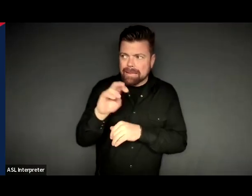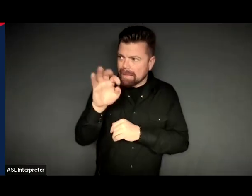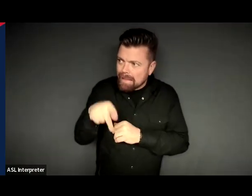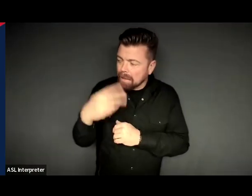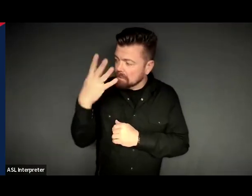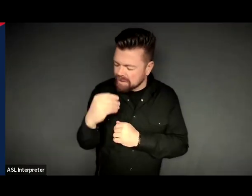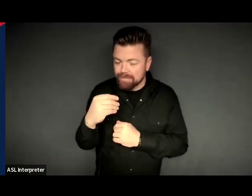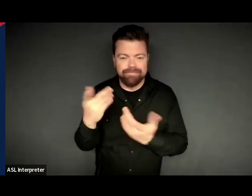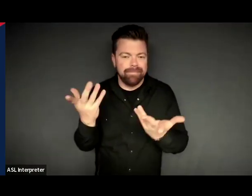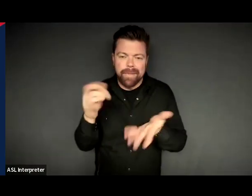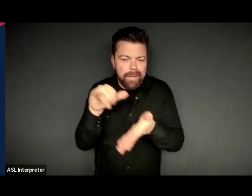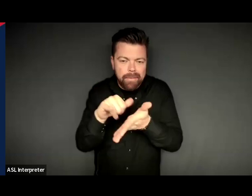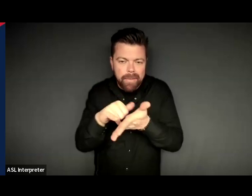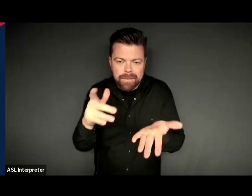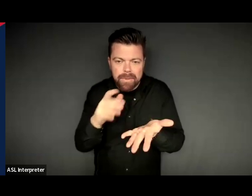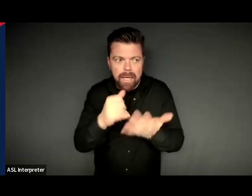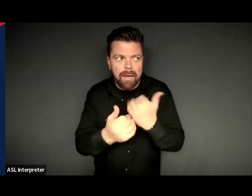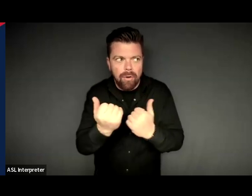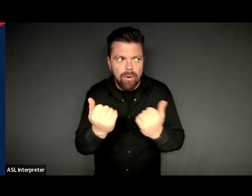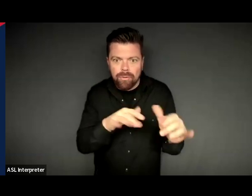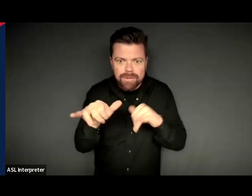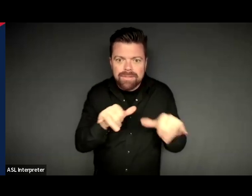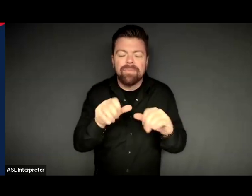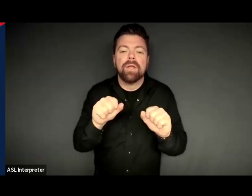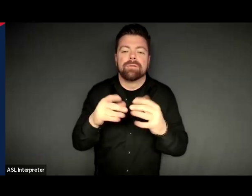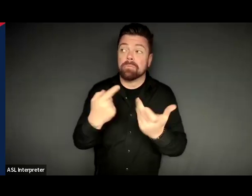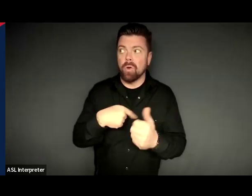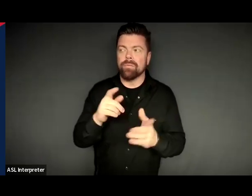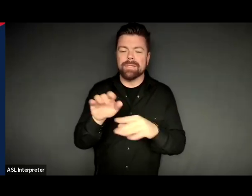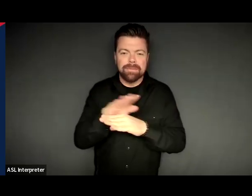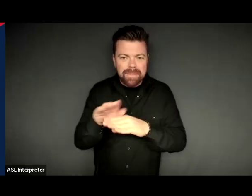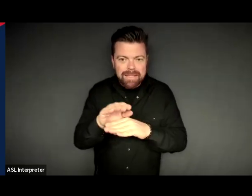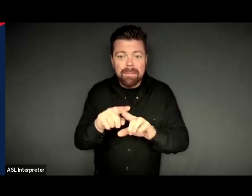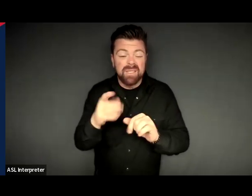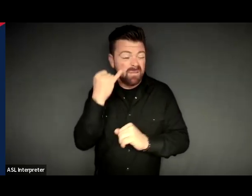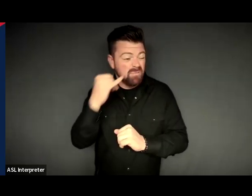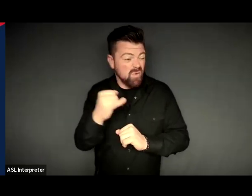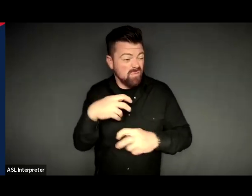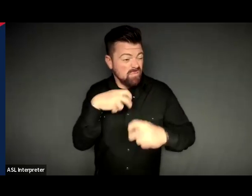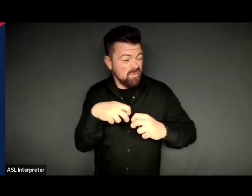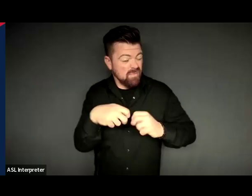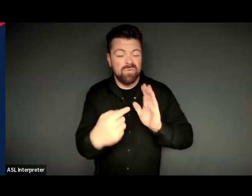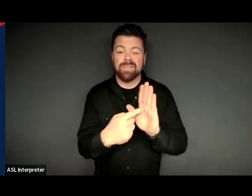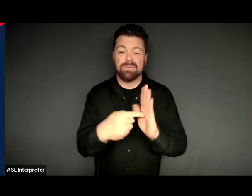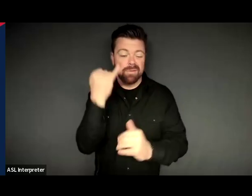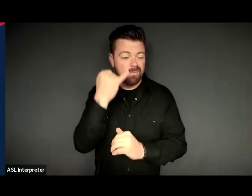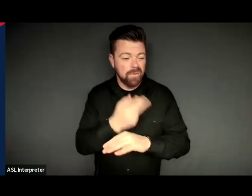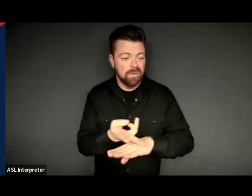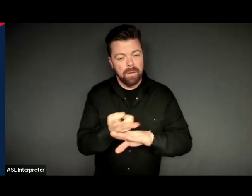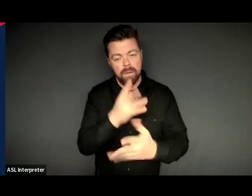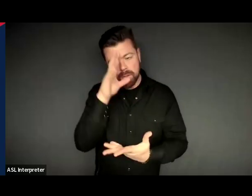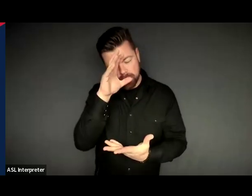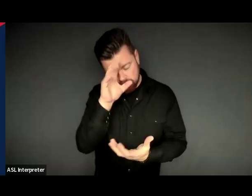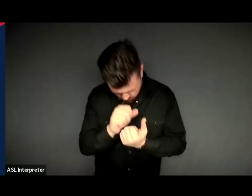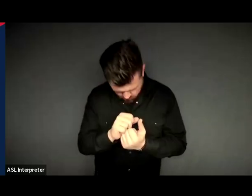So, but that if you really run into a big problem, sometimes if you can fall asleep for, just even a